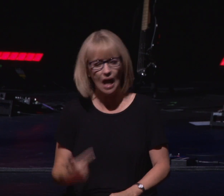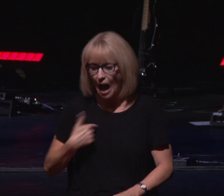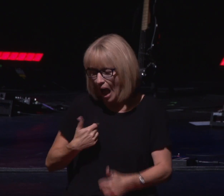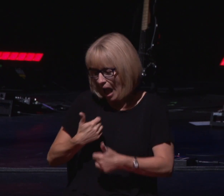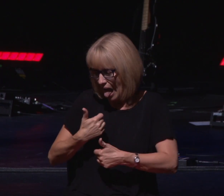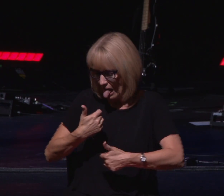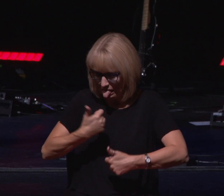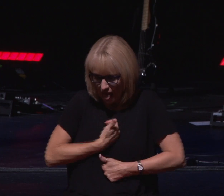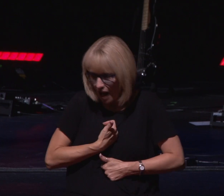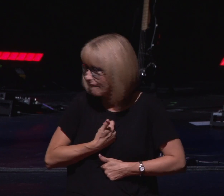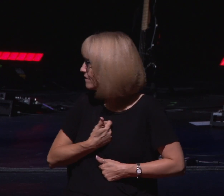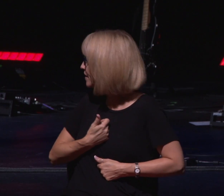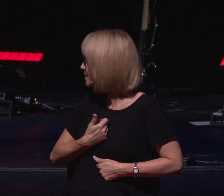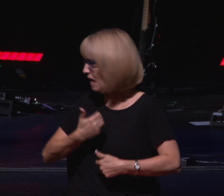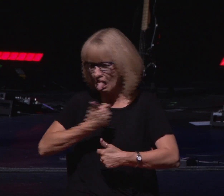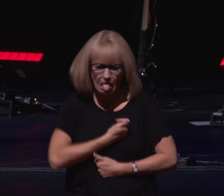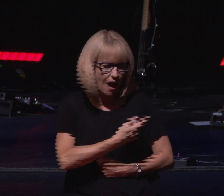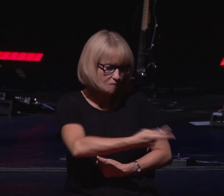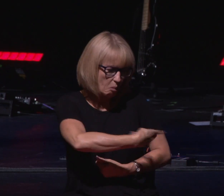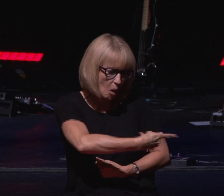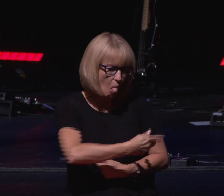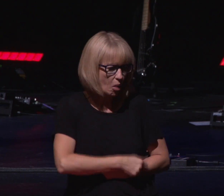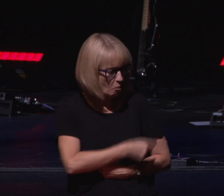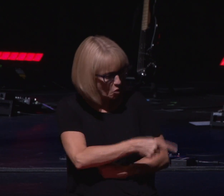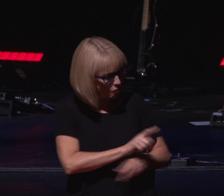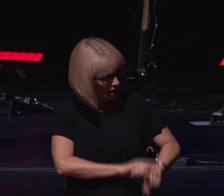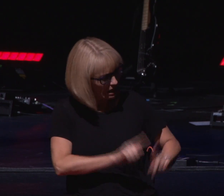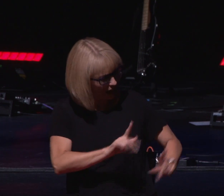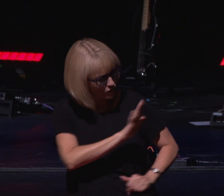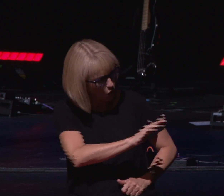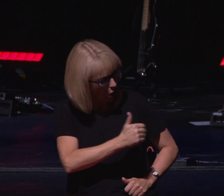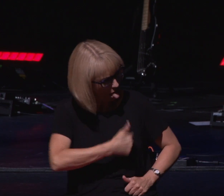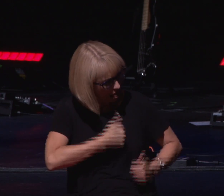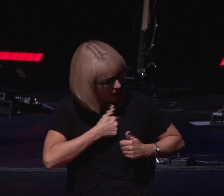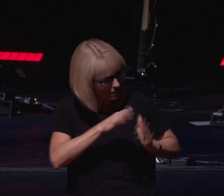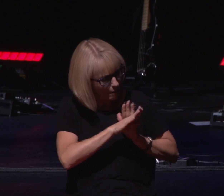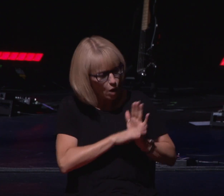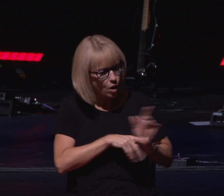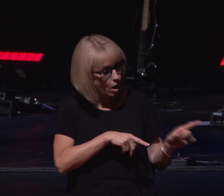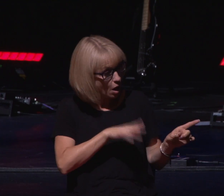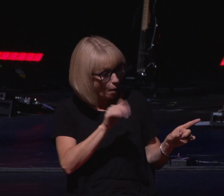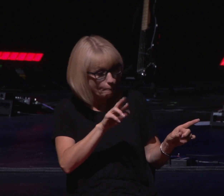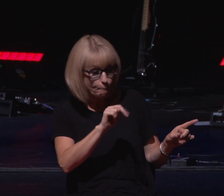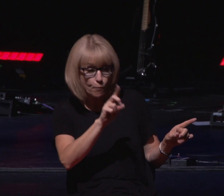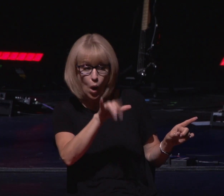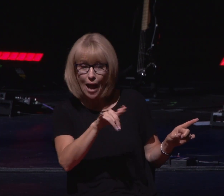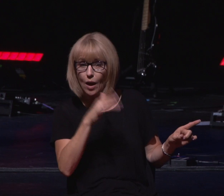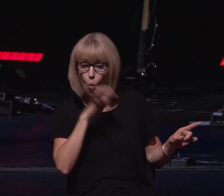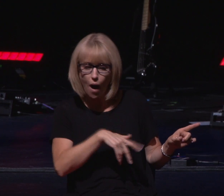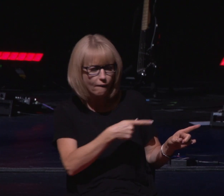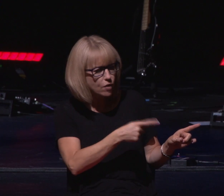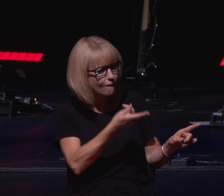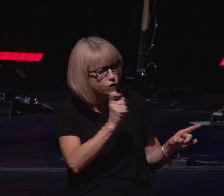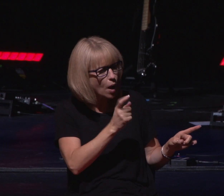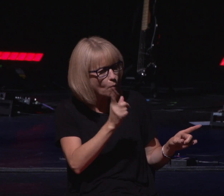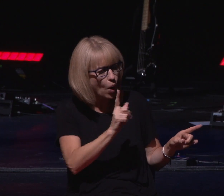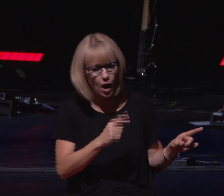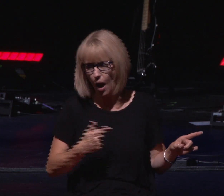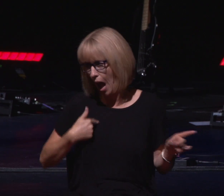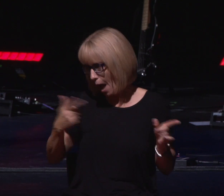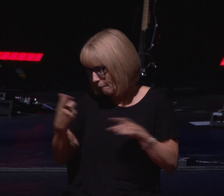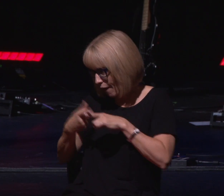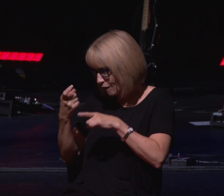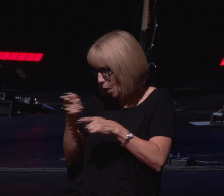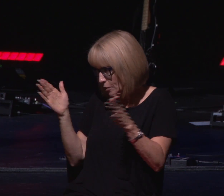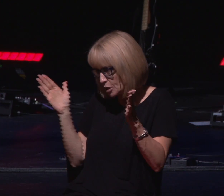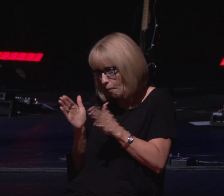great story. So you come from different settings. So Brandy, first of all, tell the people where you're from, what your home's like. I am from an extremely